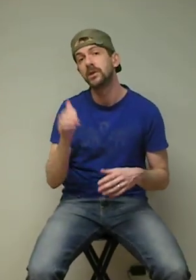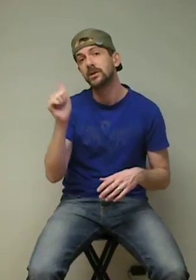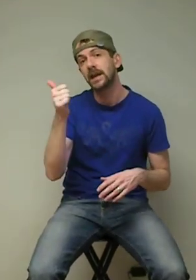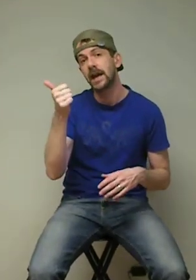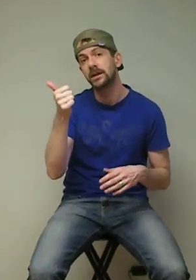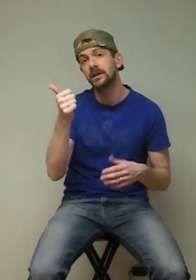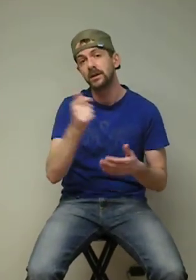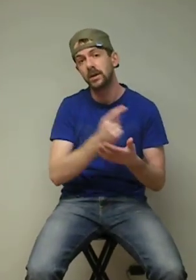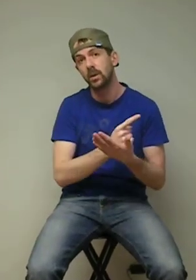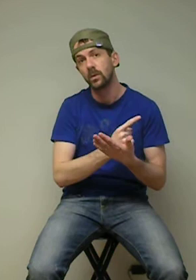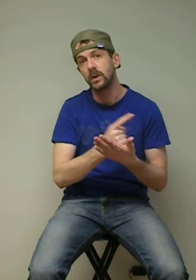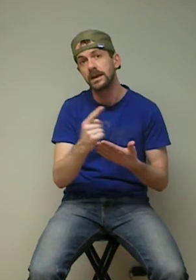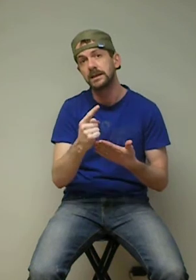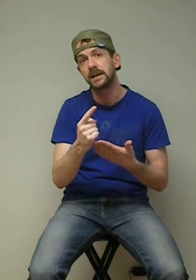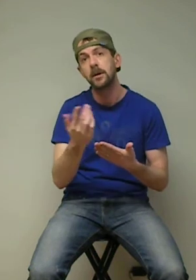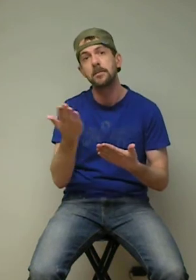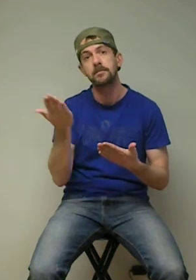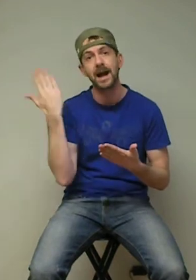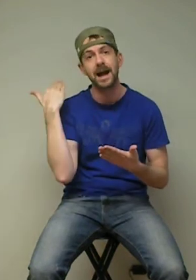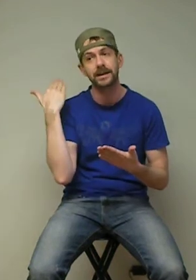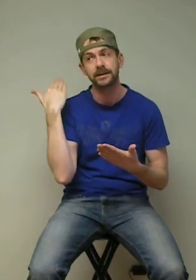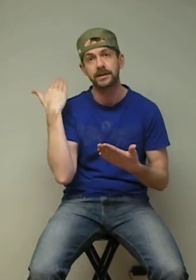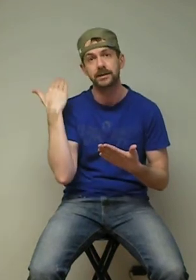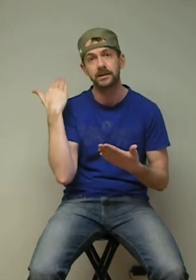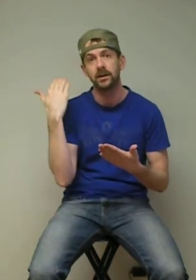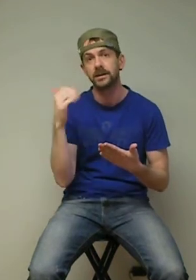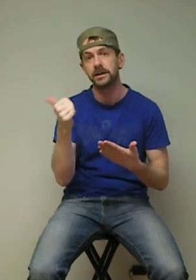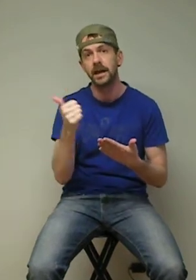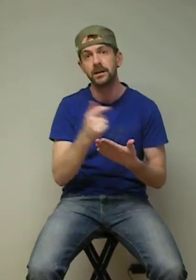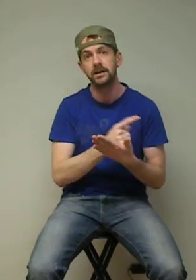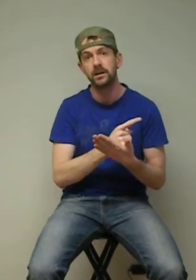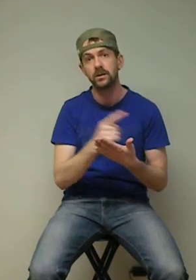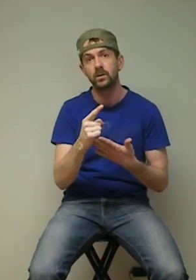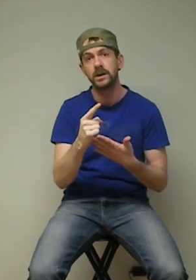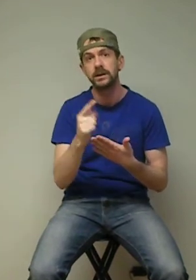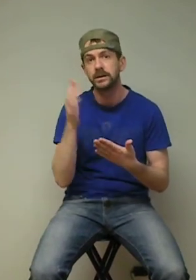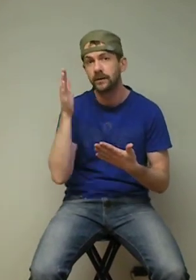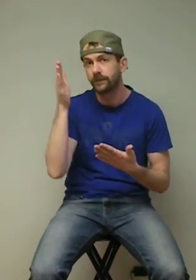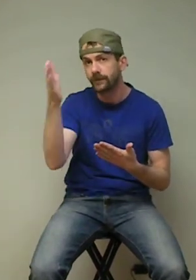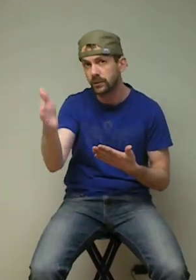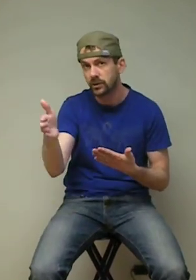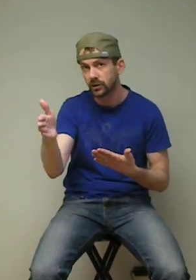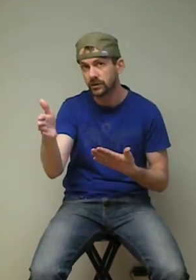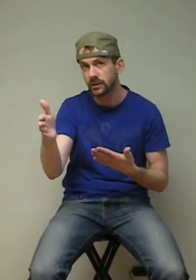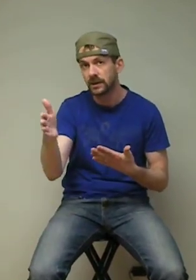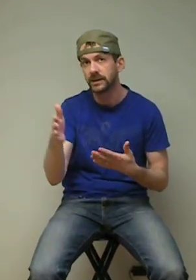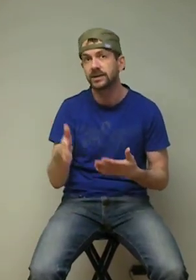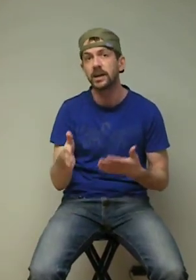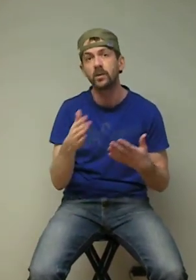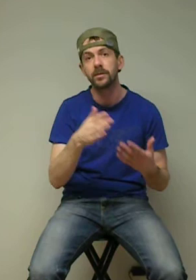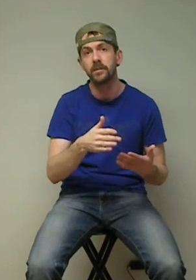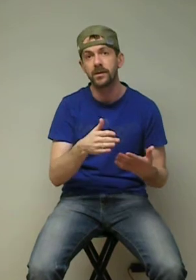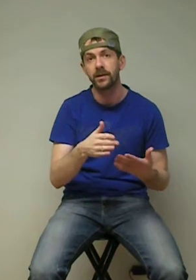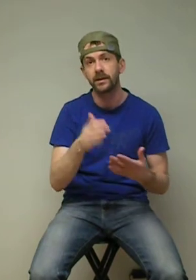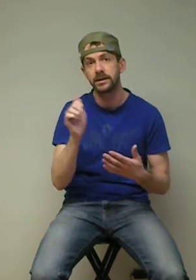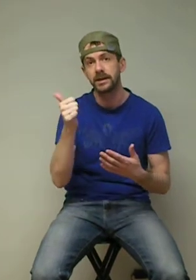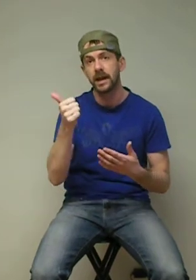go 10 weeks past, 10 weeks future. Same with month.